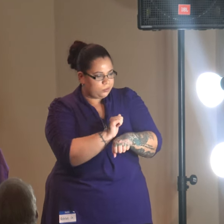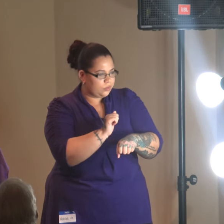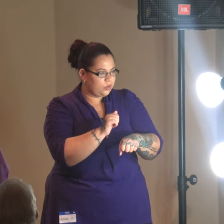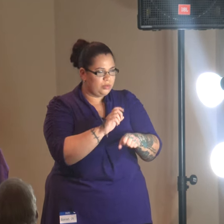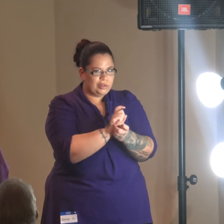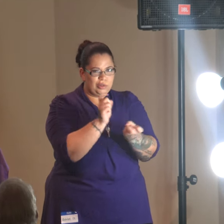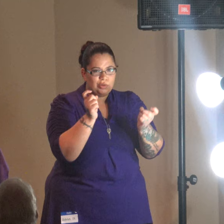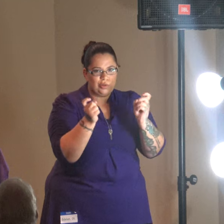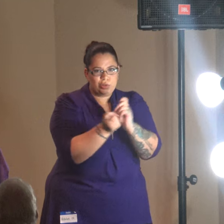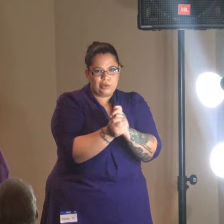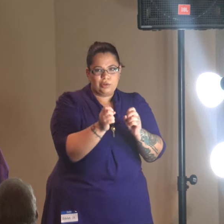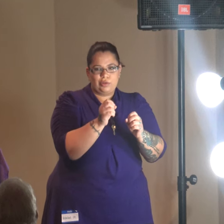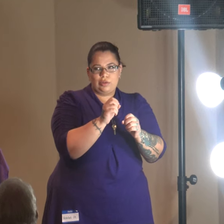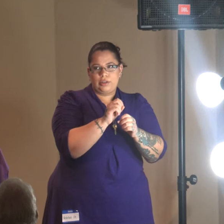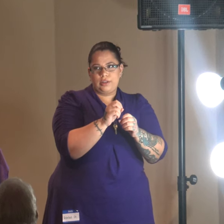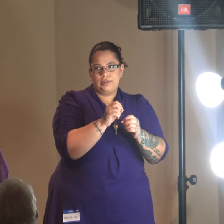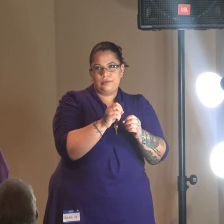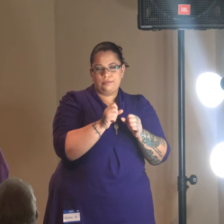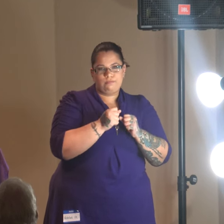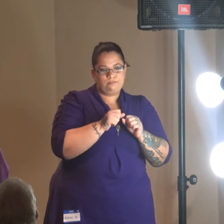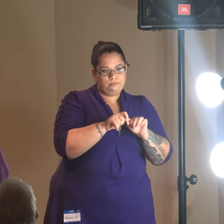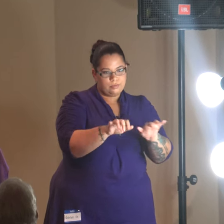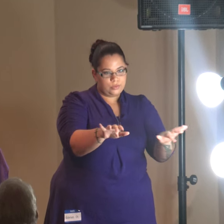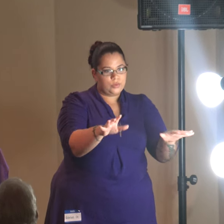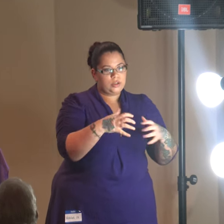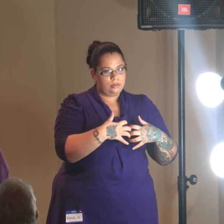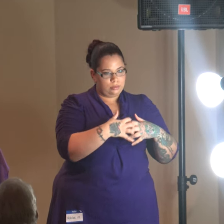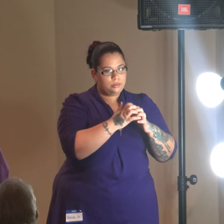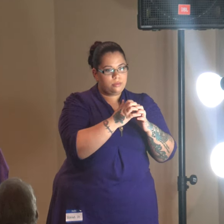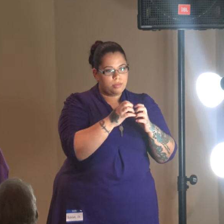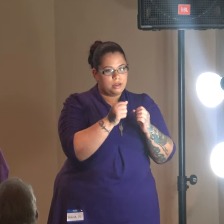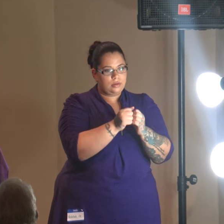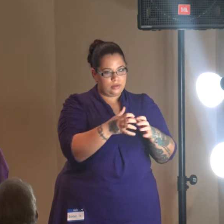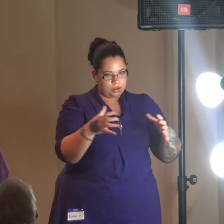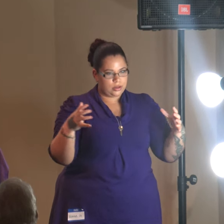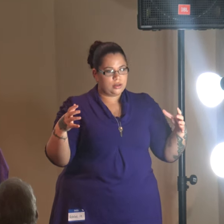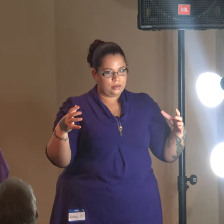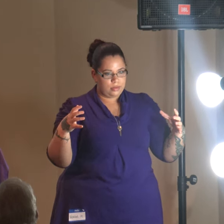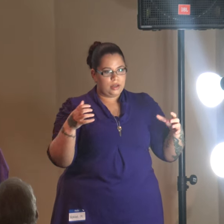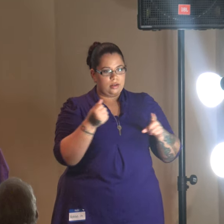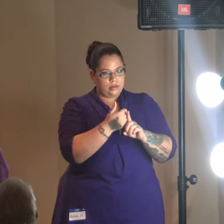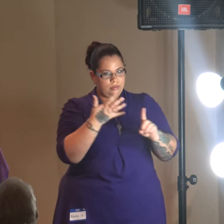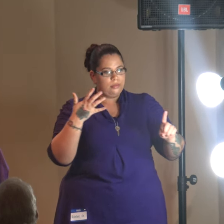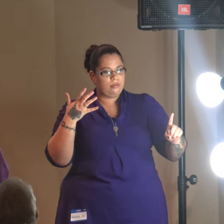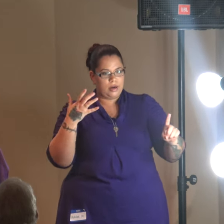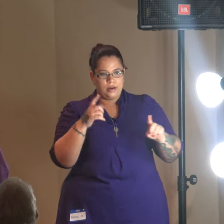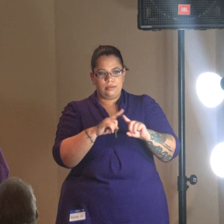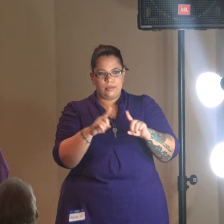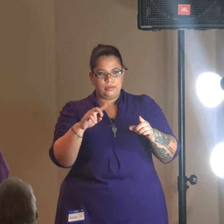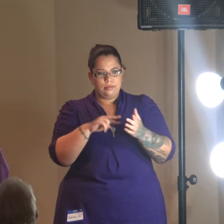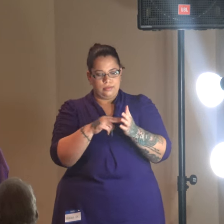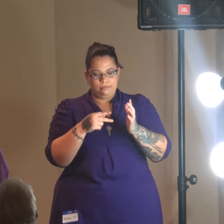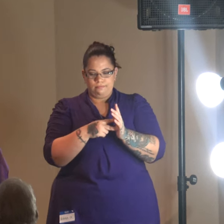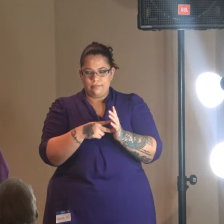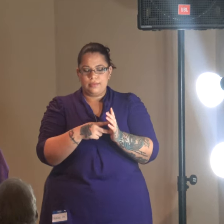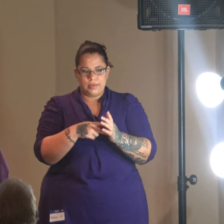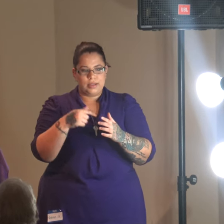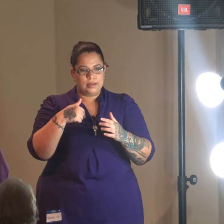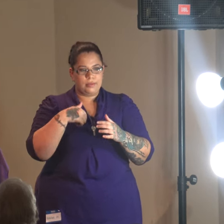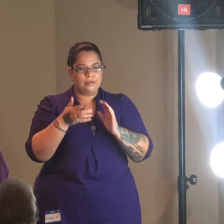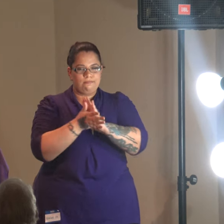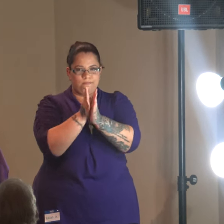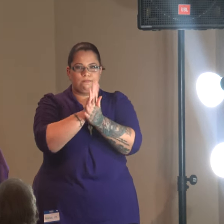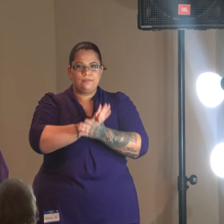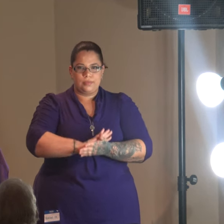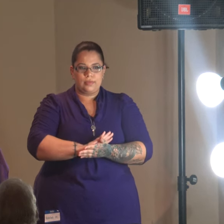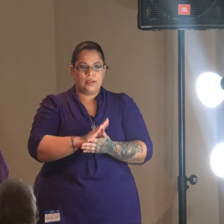unfold and expand is just me building and unfolding and expanding into the greatest expression of myself. It's already there.